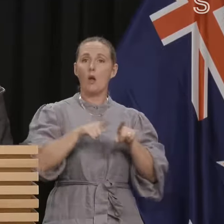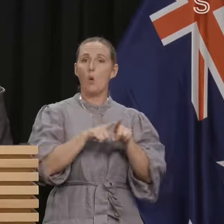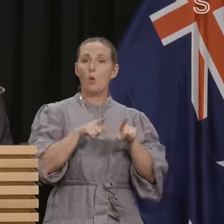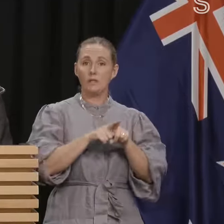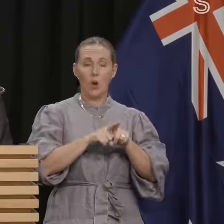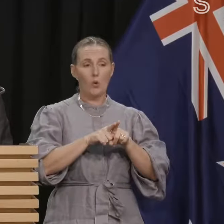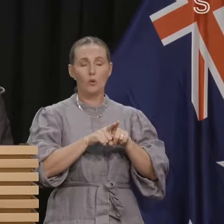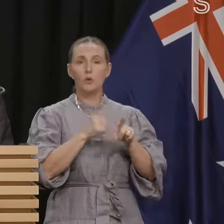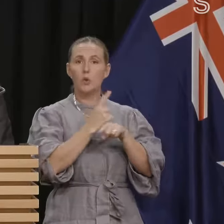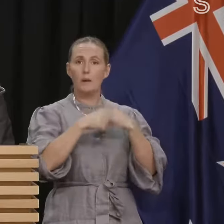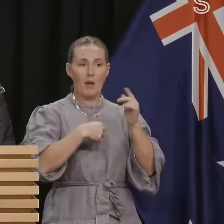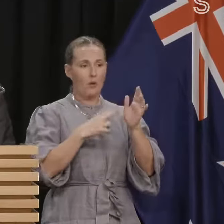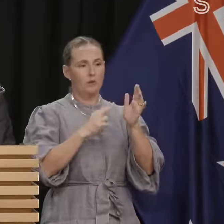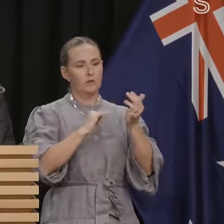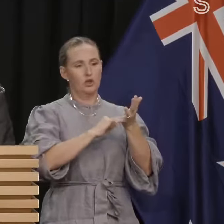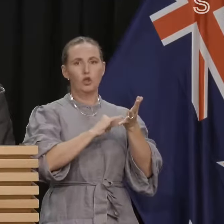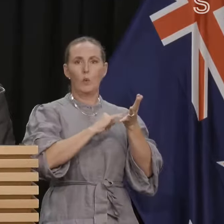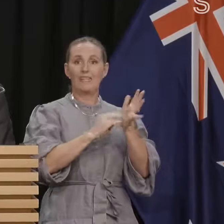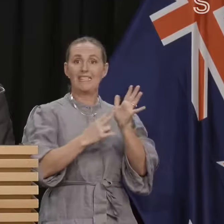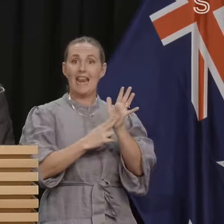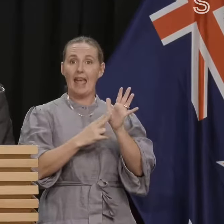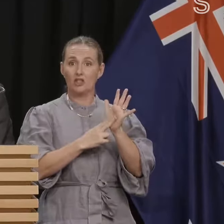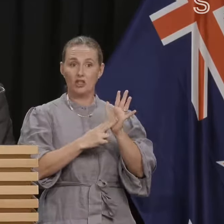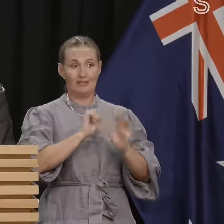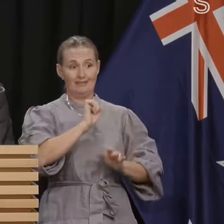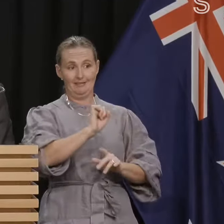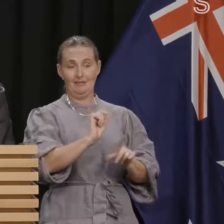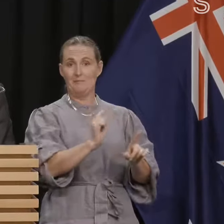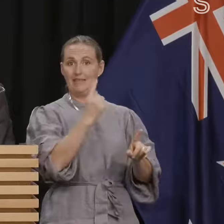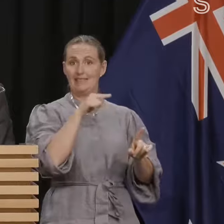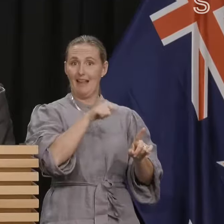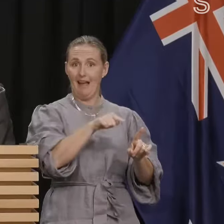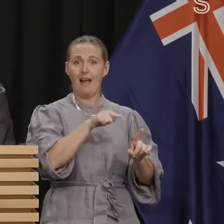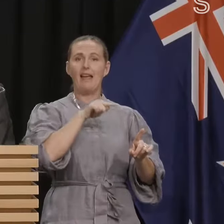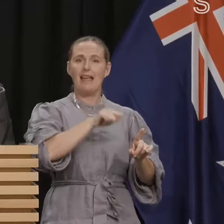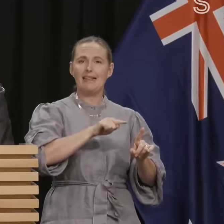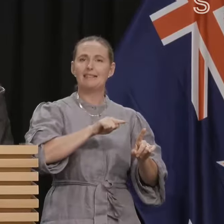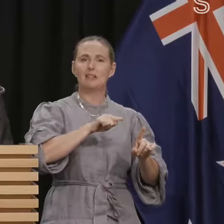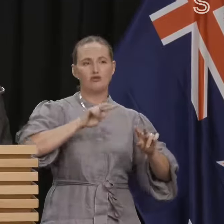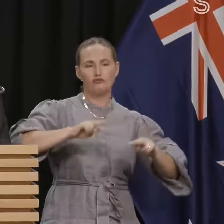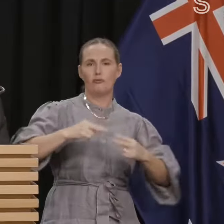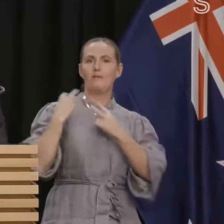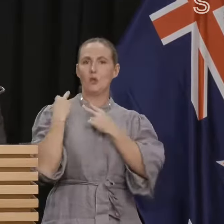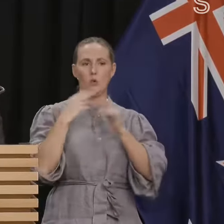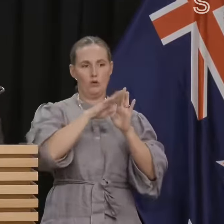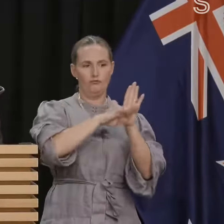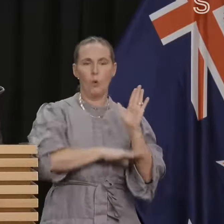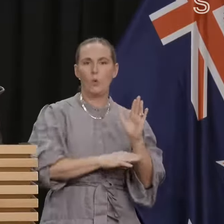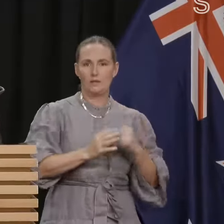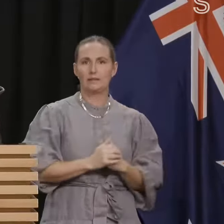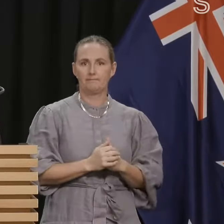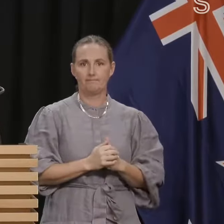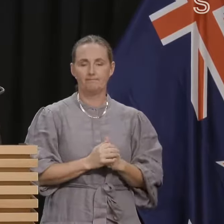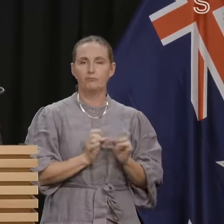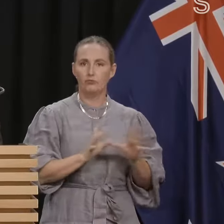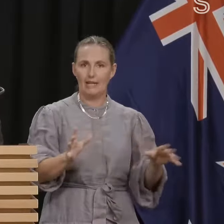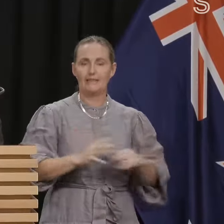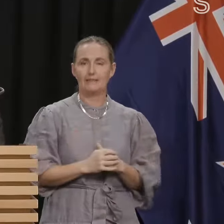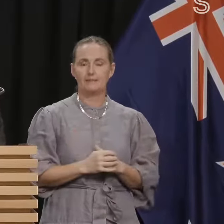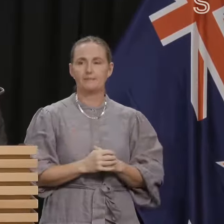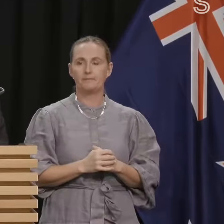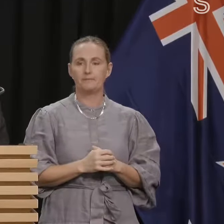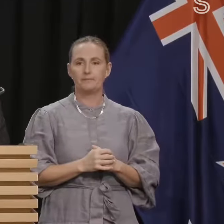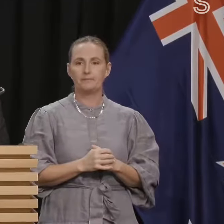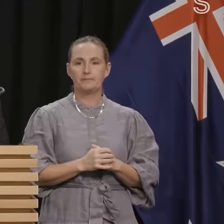Nash's ministerial communications with donors. The review, which I announced last week, will be carried out by the Secretary of the Cabinet, and